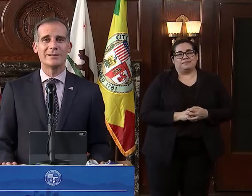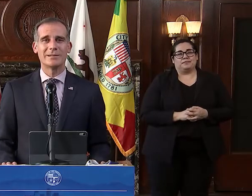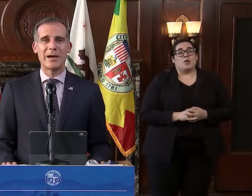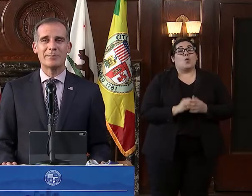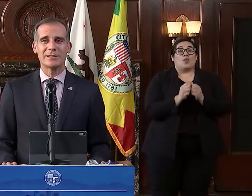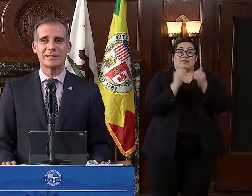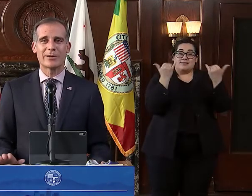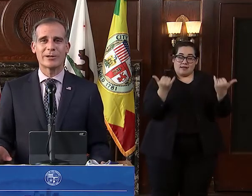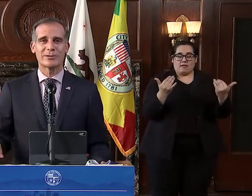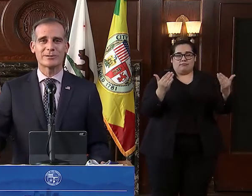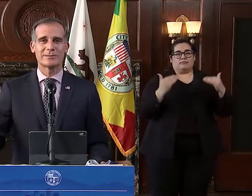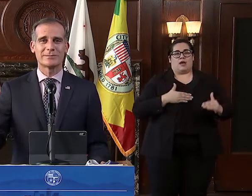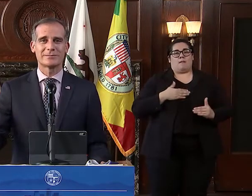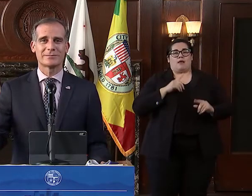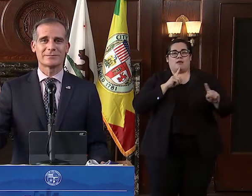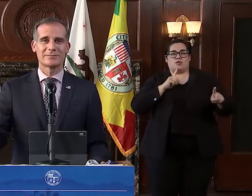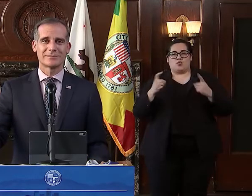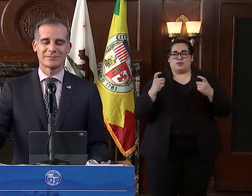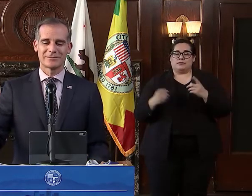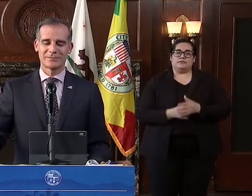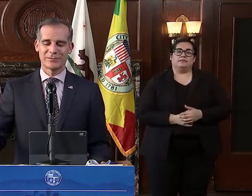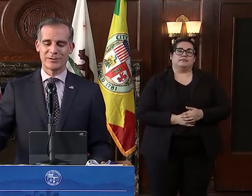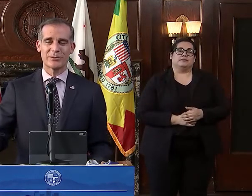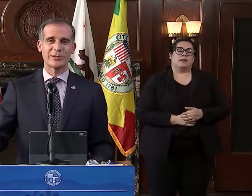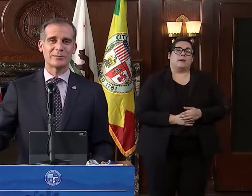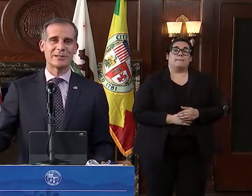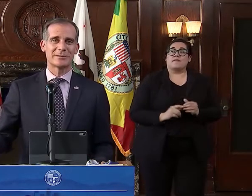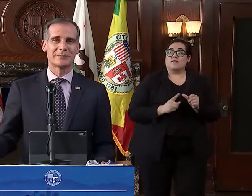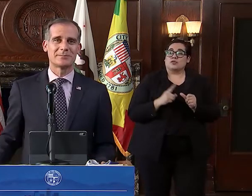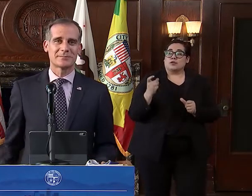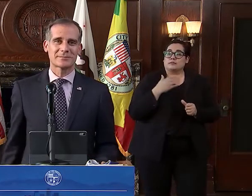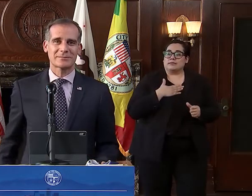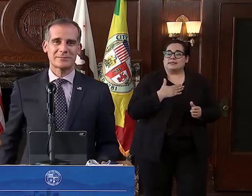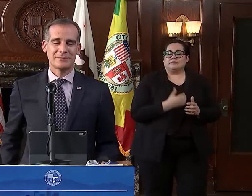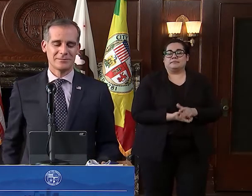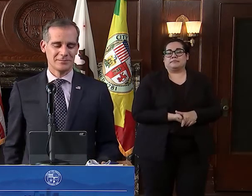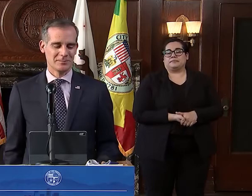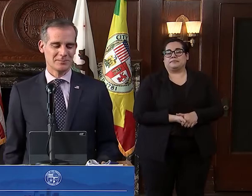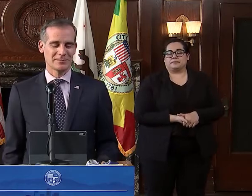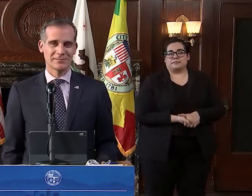With that, I'm happy to take questions. First question, please.